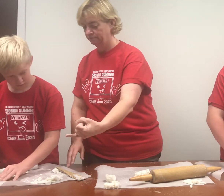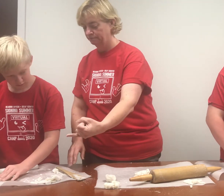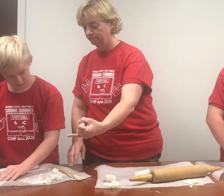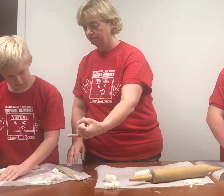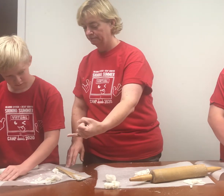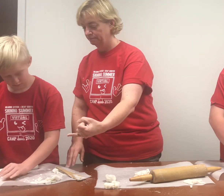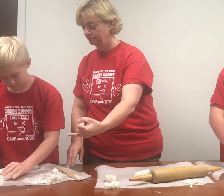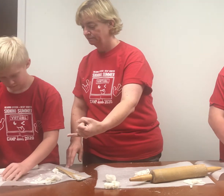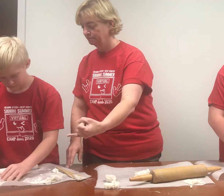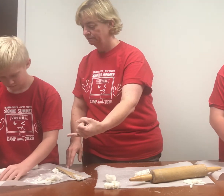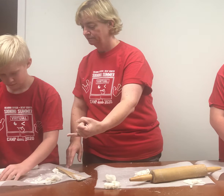So it looks like this.